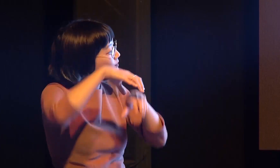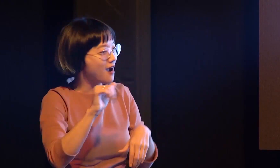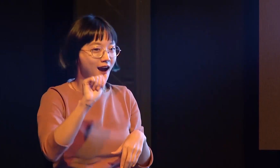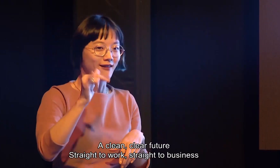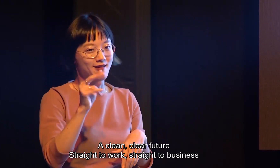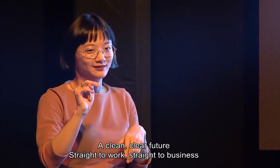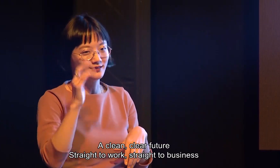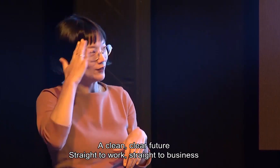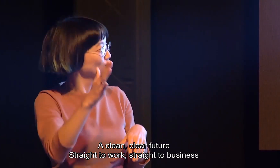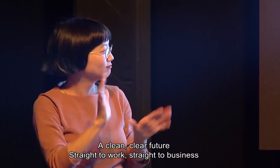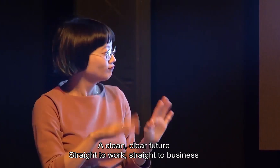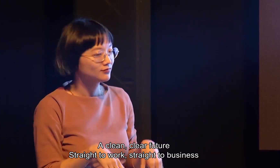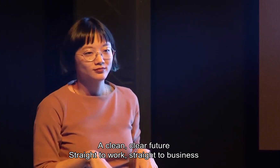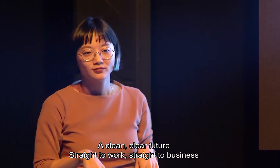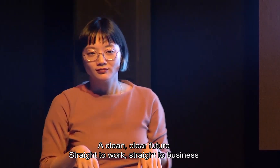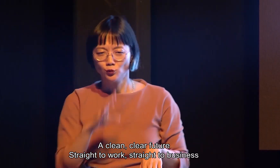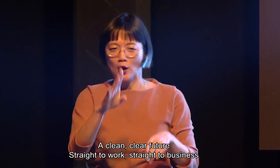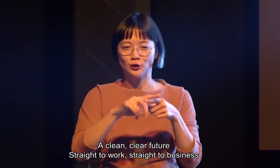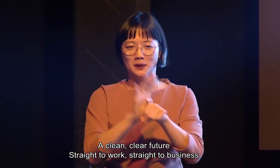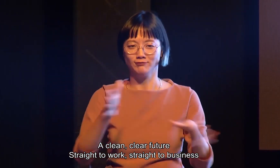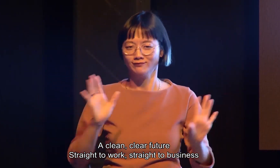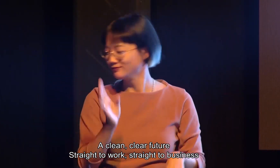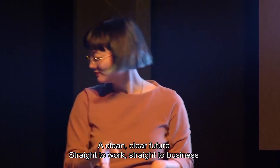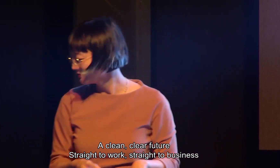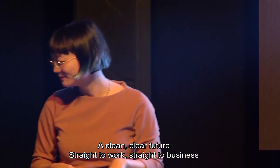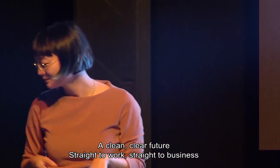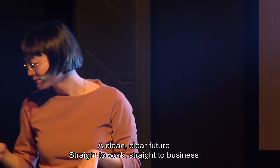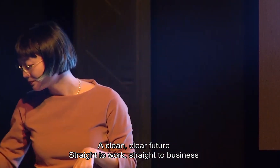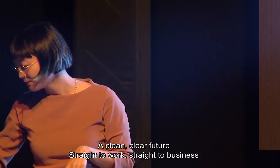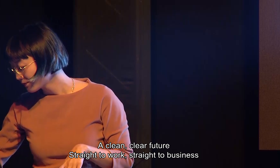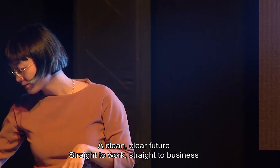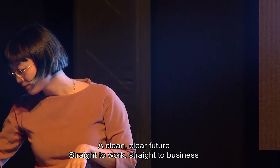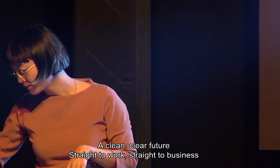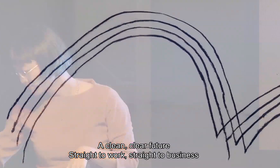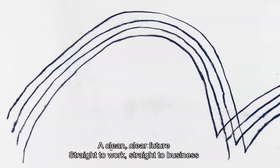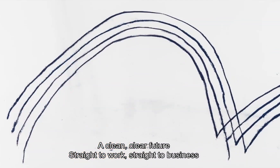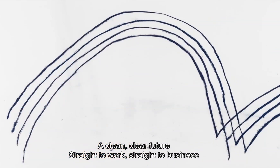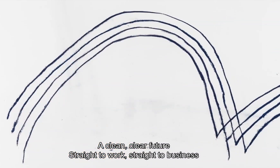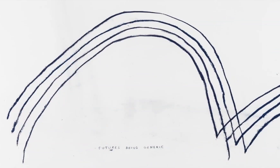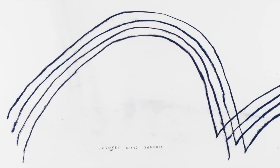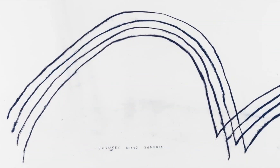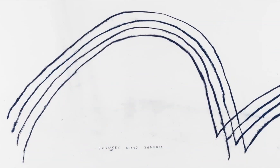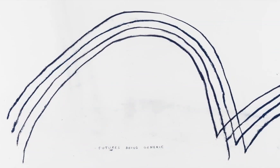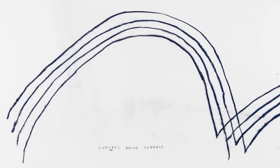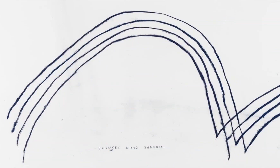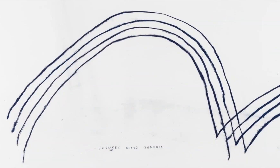A clean, clear future. Straight to work, straight to business.